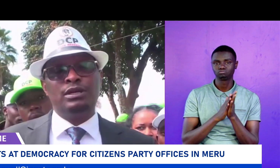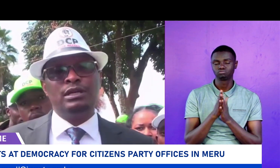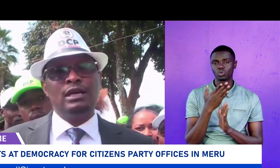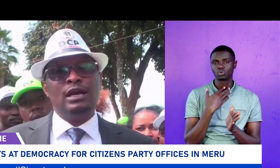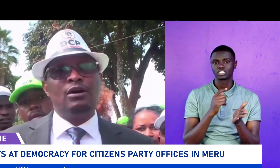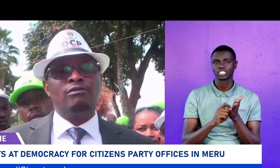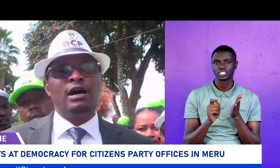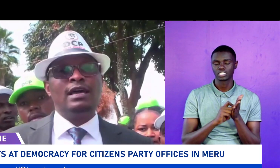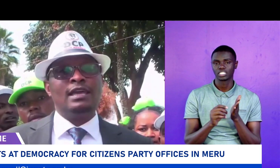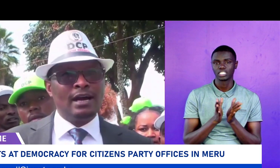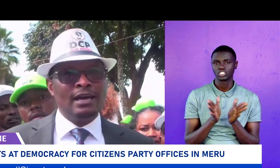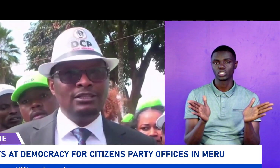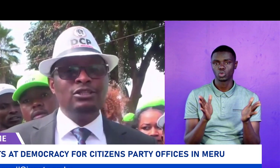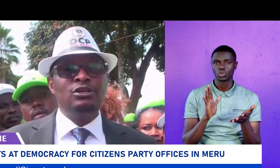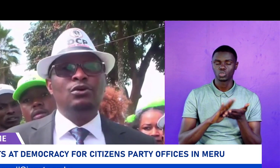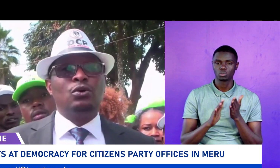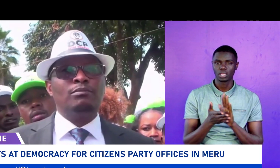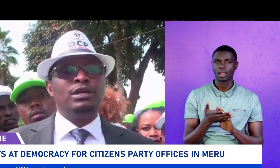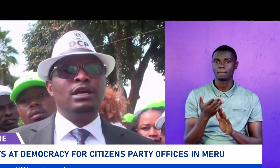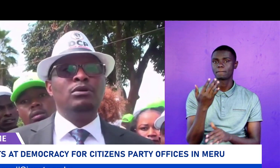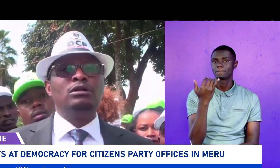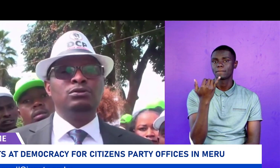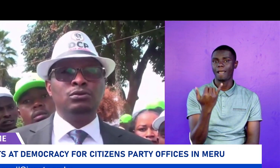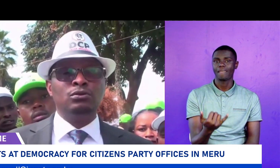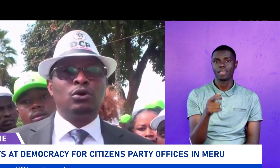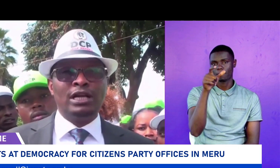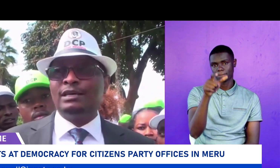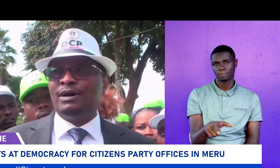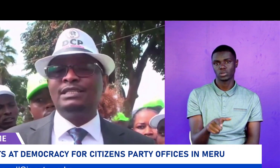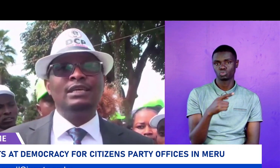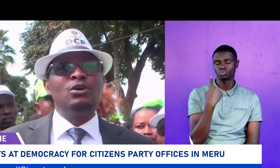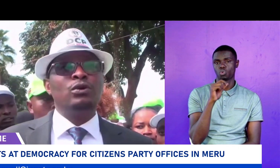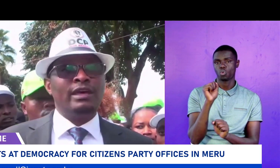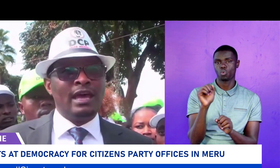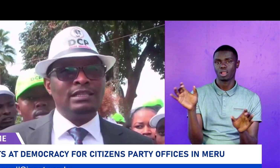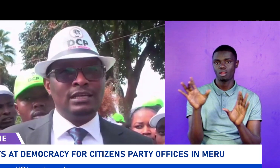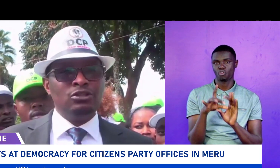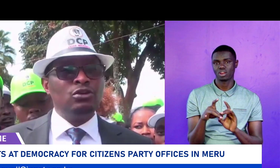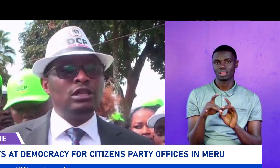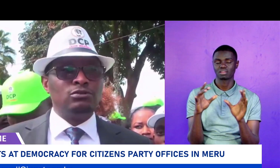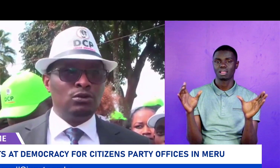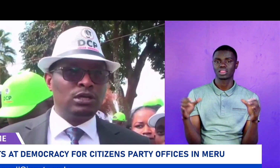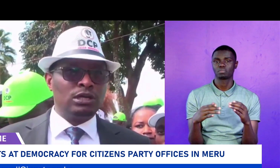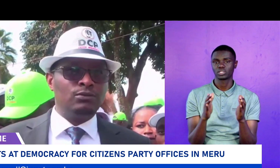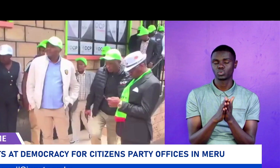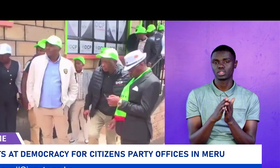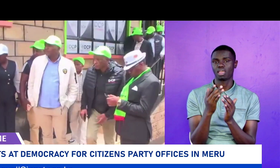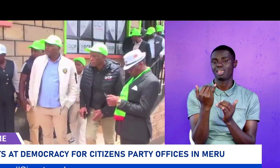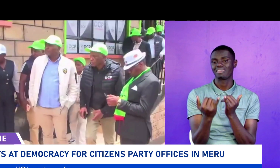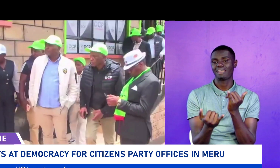be of a younger age, who can be able to connect the party with the young generation that you are looking.